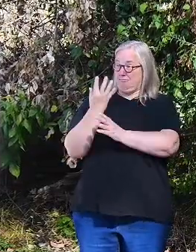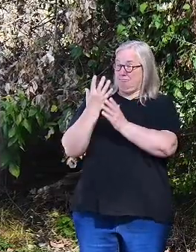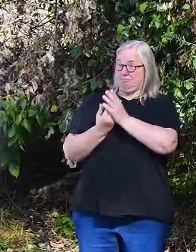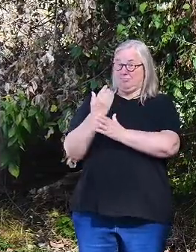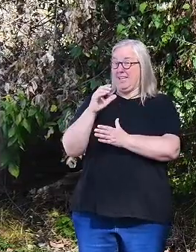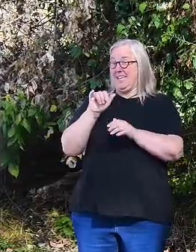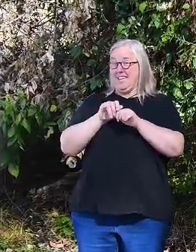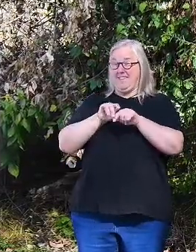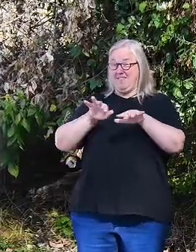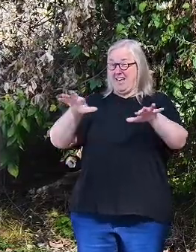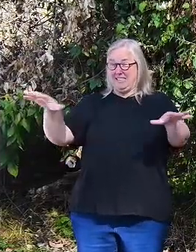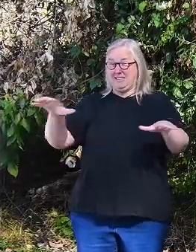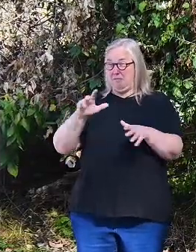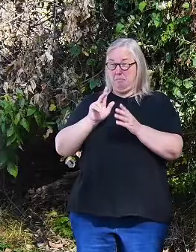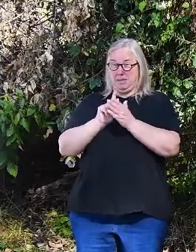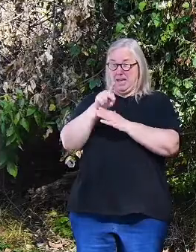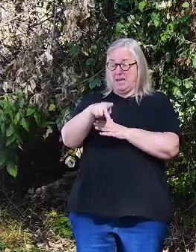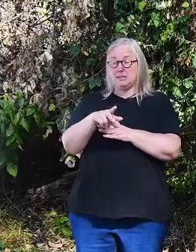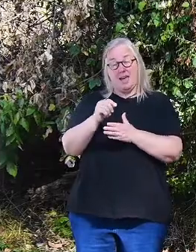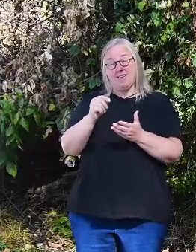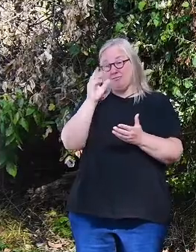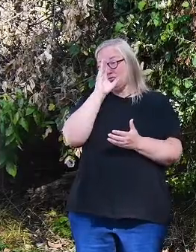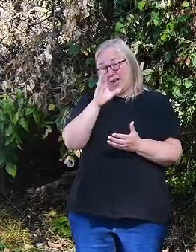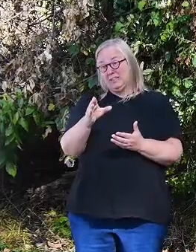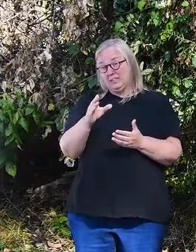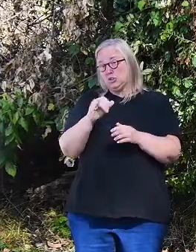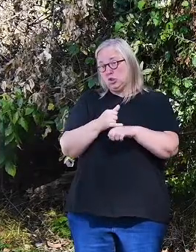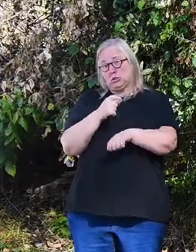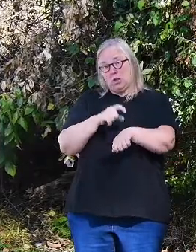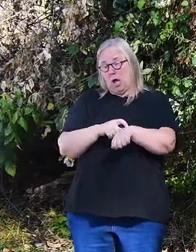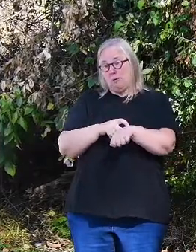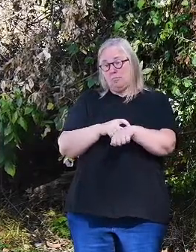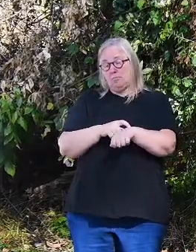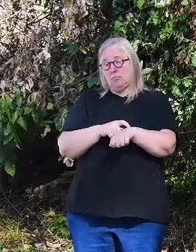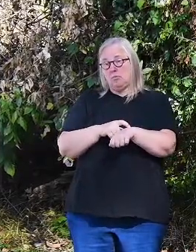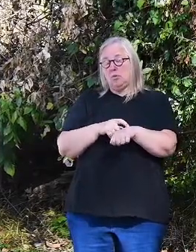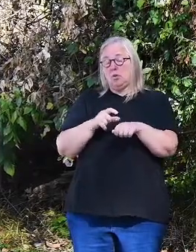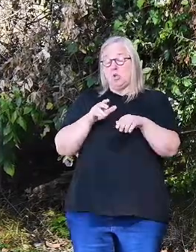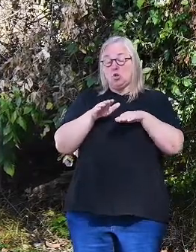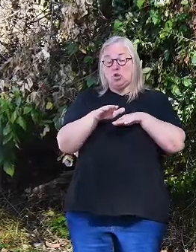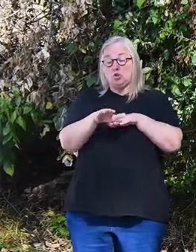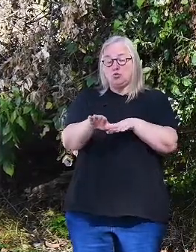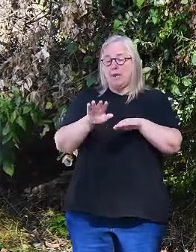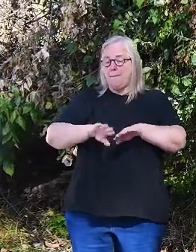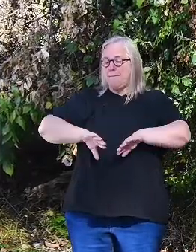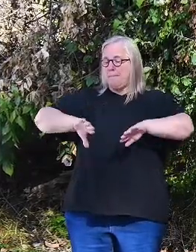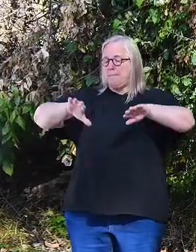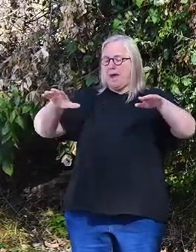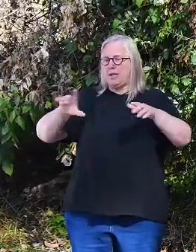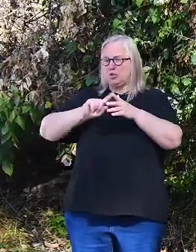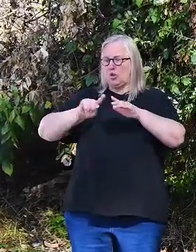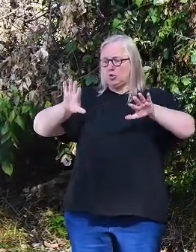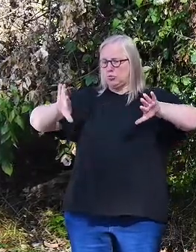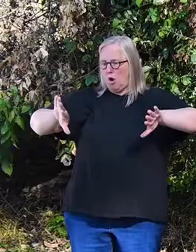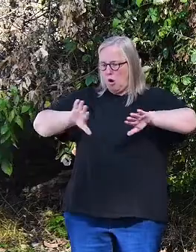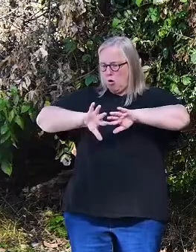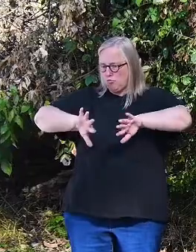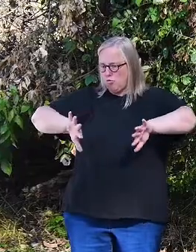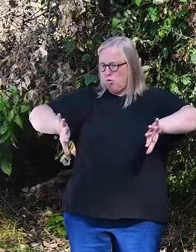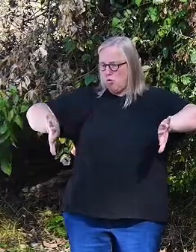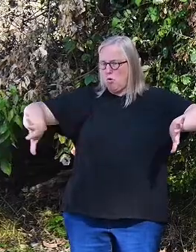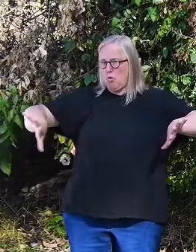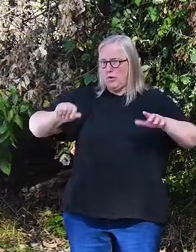and frankly just time, the stream banks begin to erode and deteriorate.